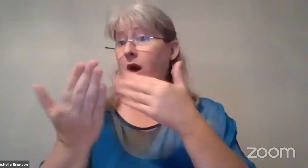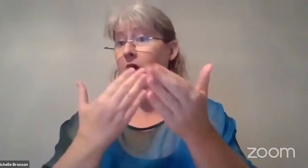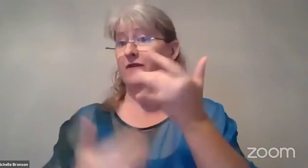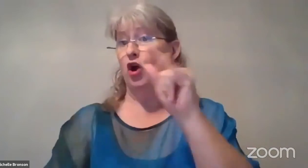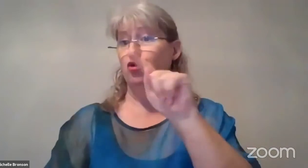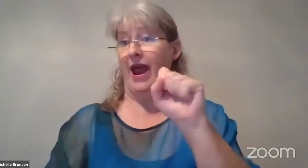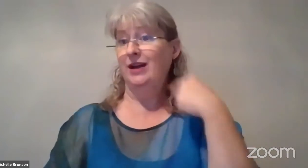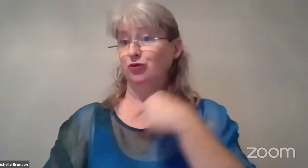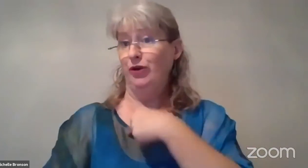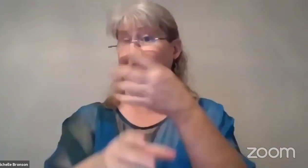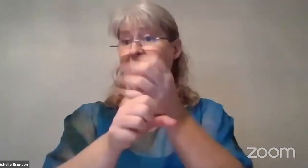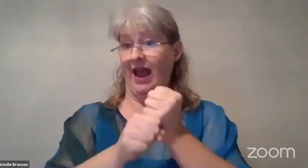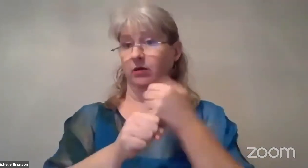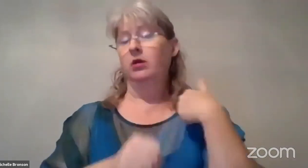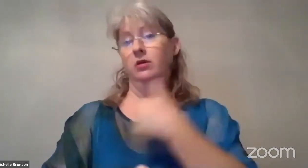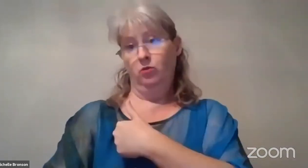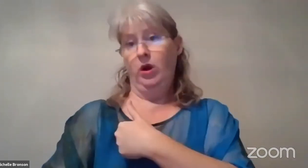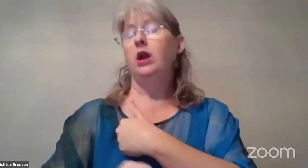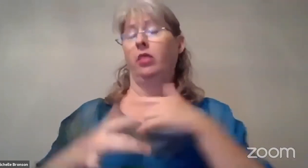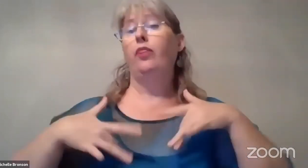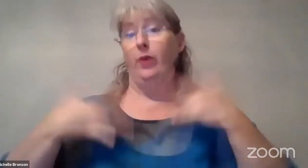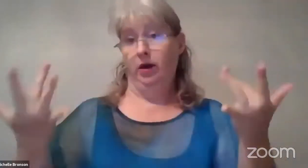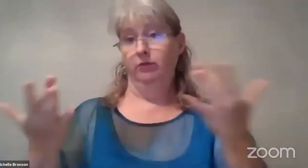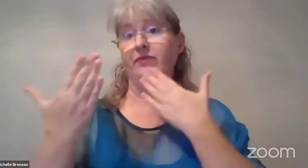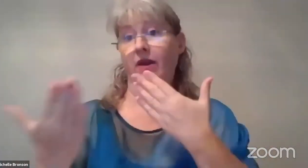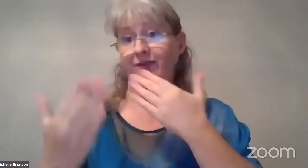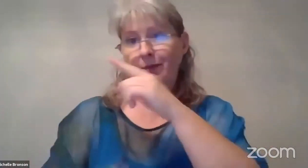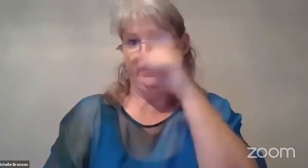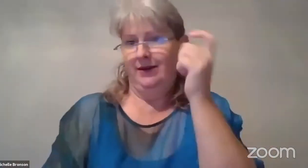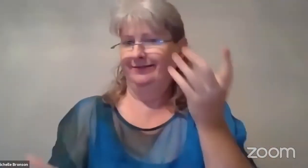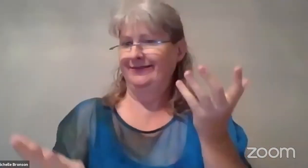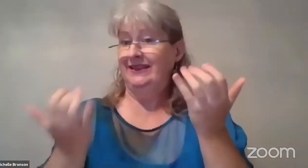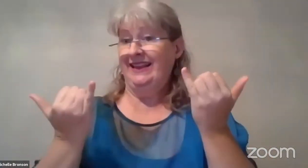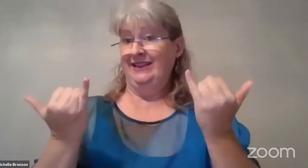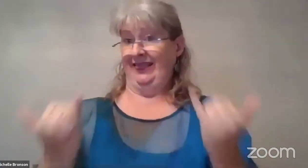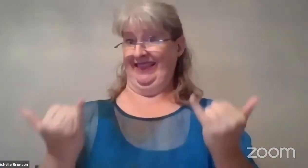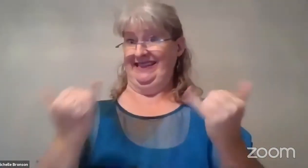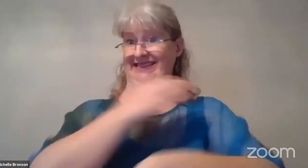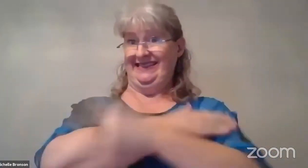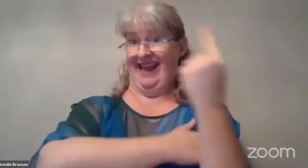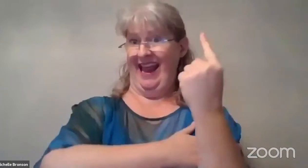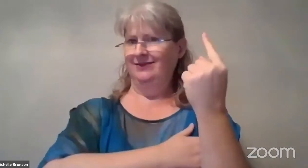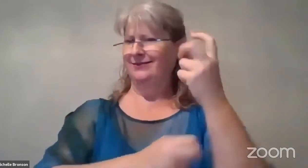number of grants, and for whichever grants we have received, we are grateful.